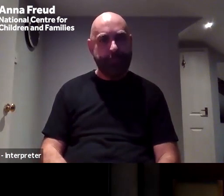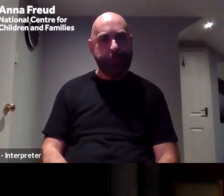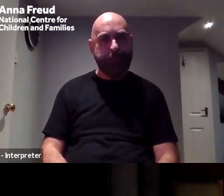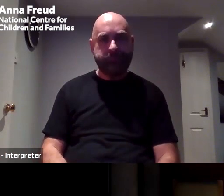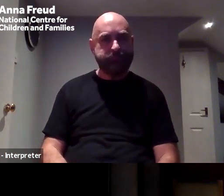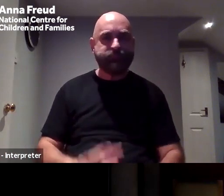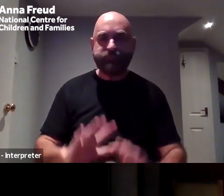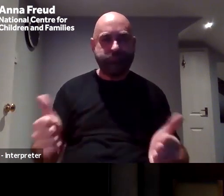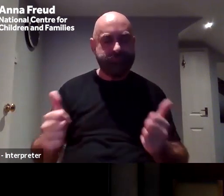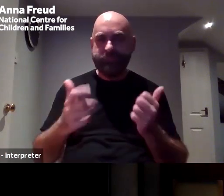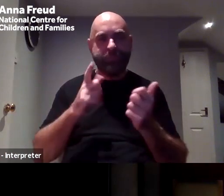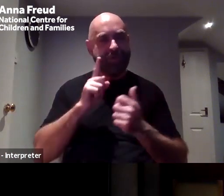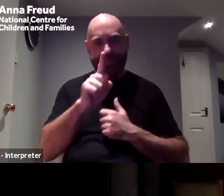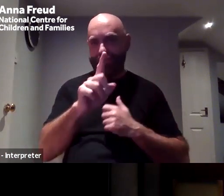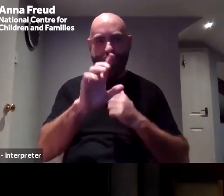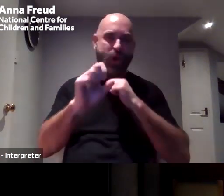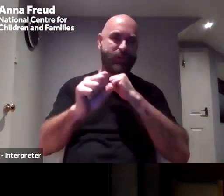as advertised,